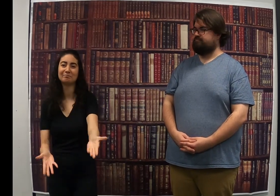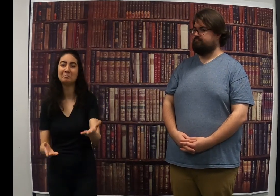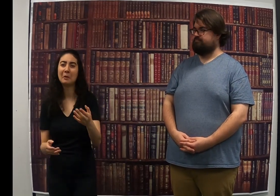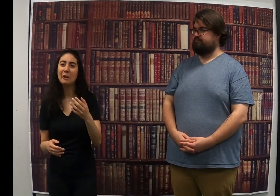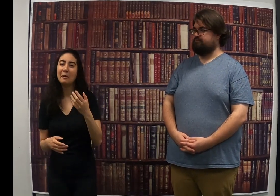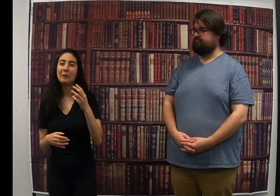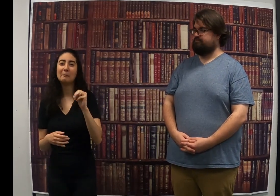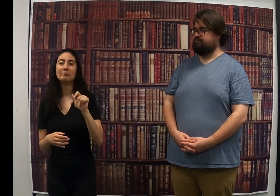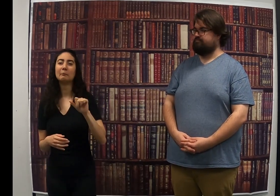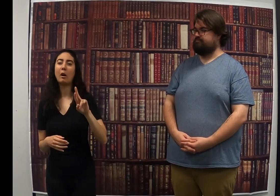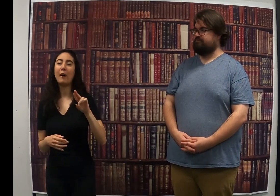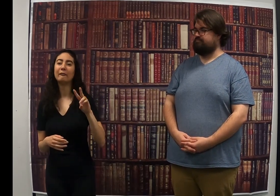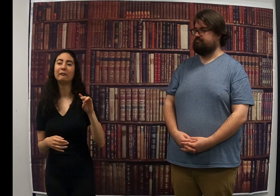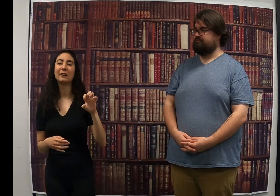marveled at their lord's beauty.